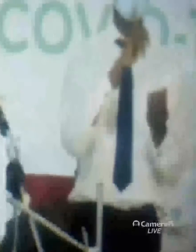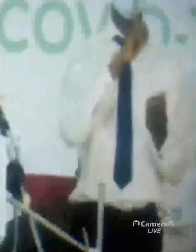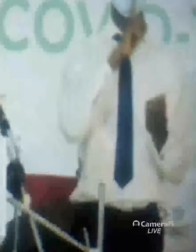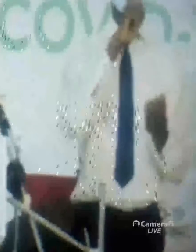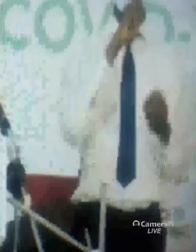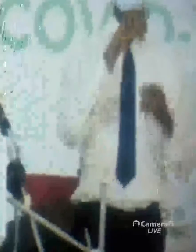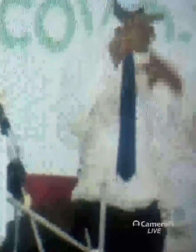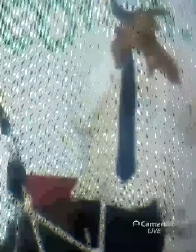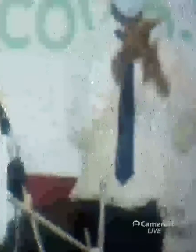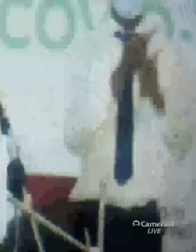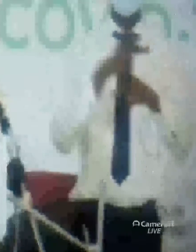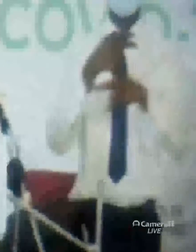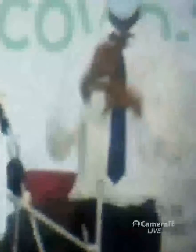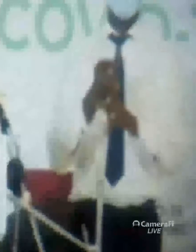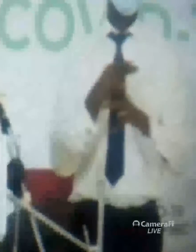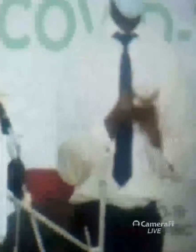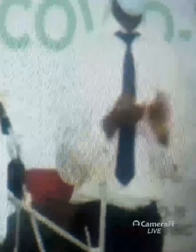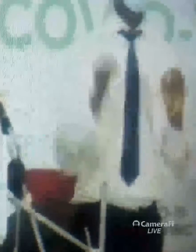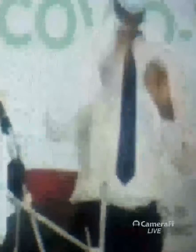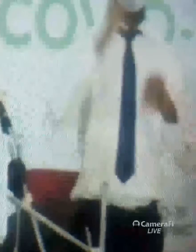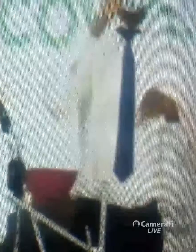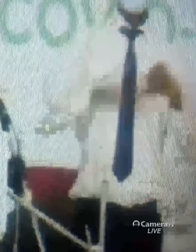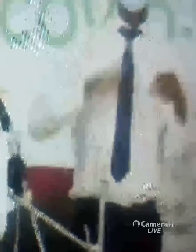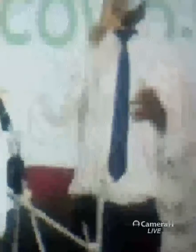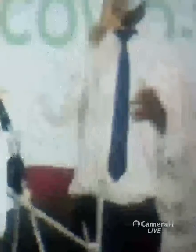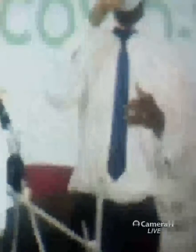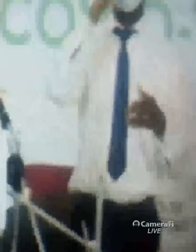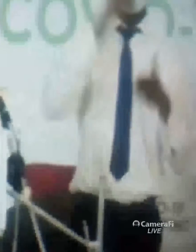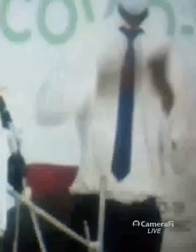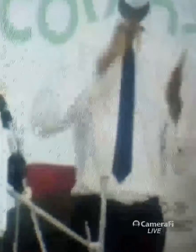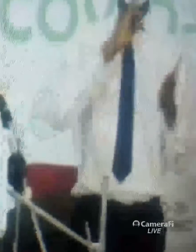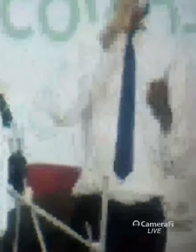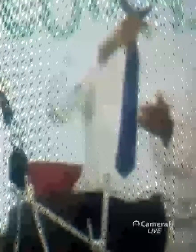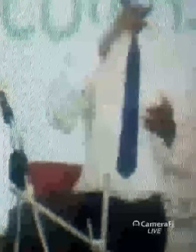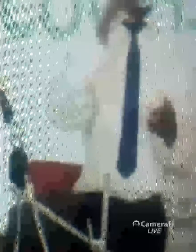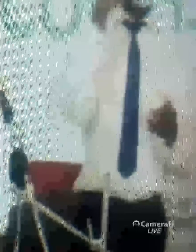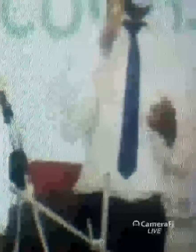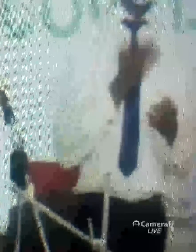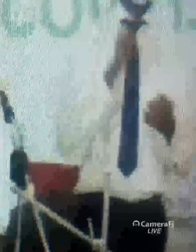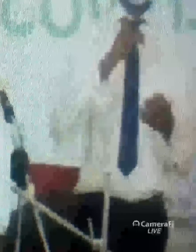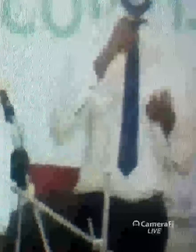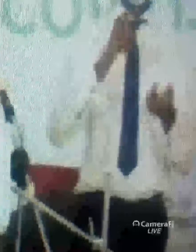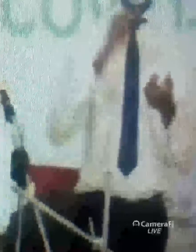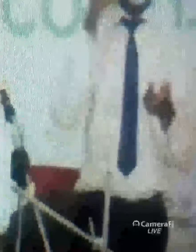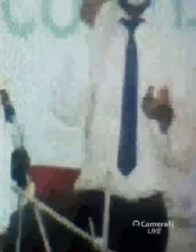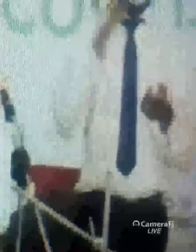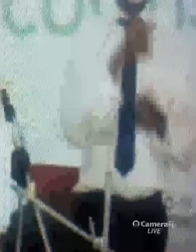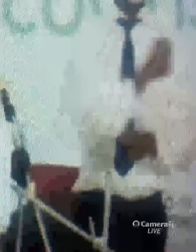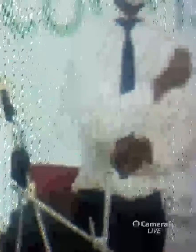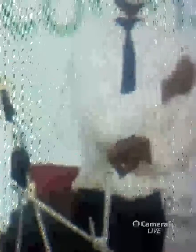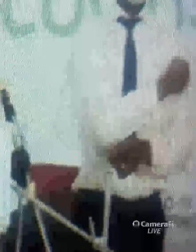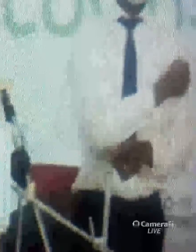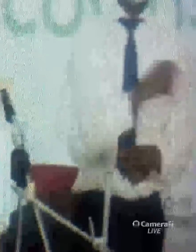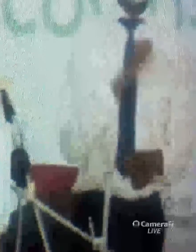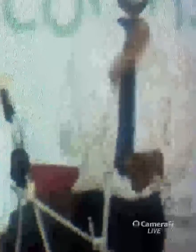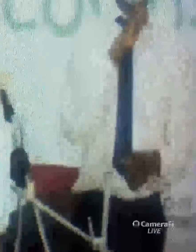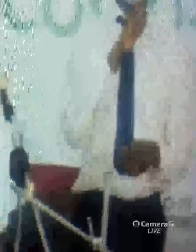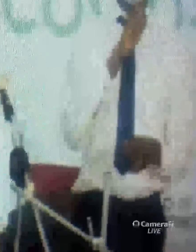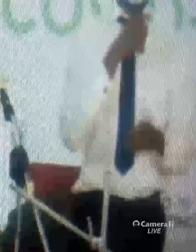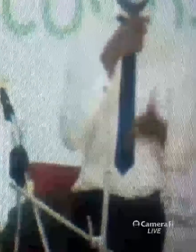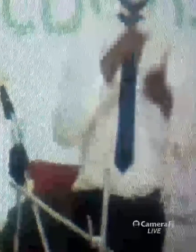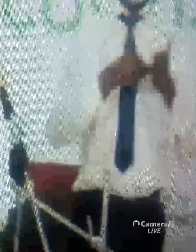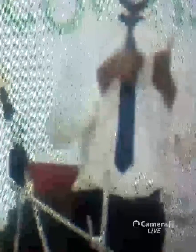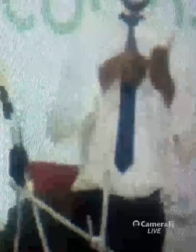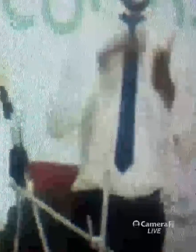have more than is required in terms of our need for vaccines. So the cost is definitely going to